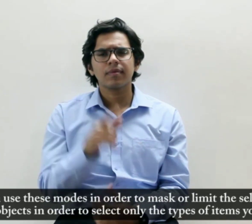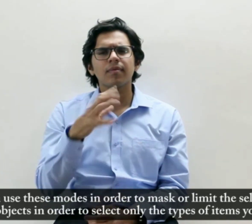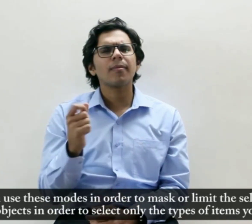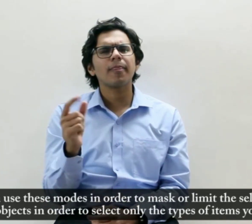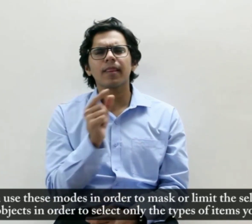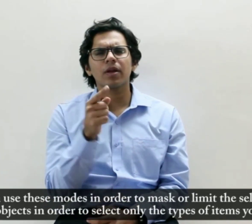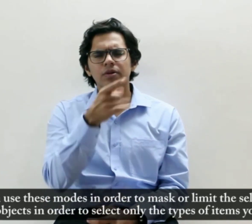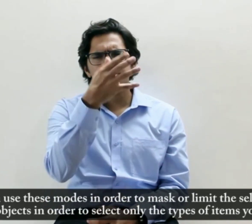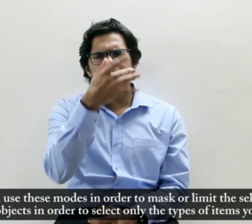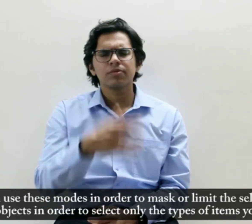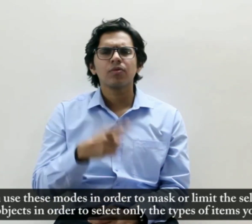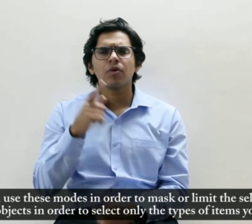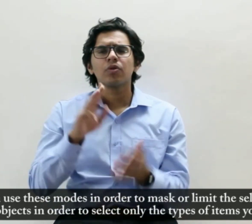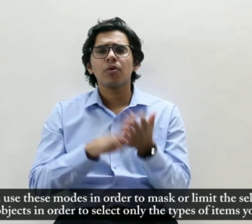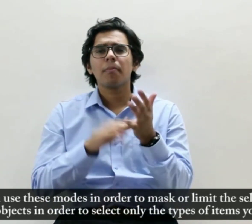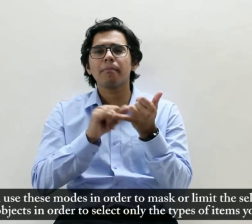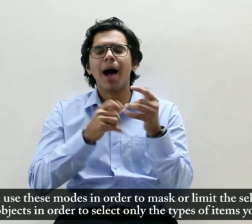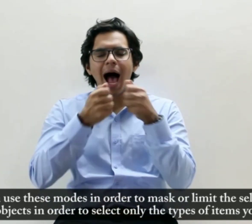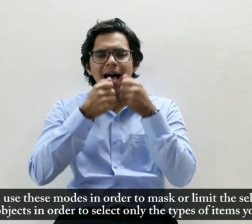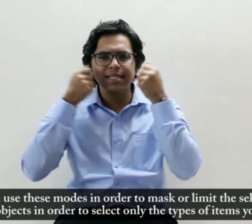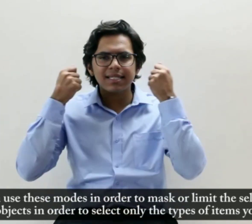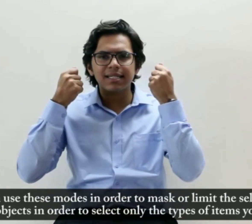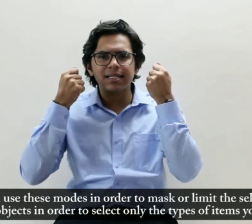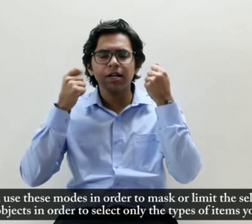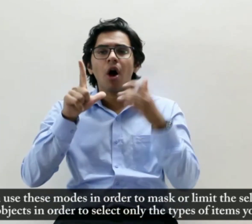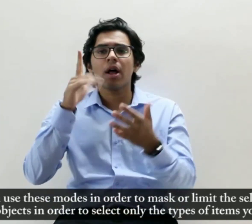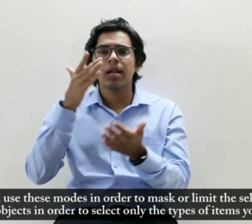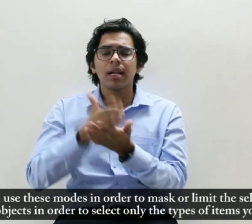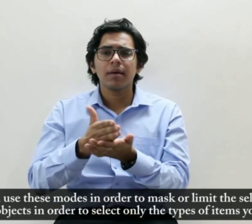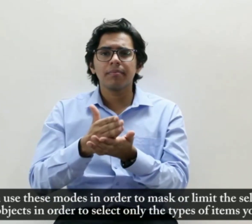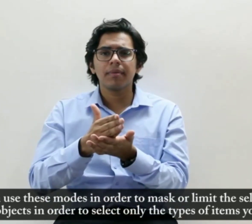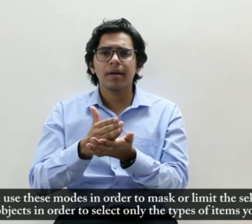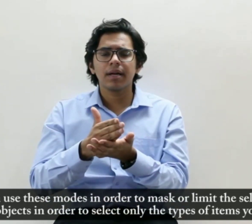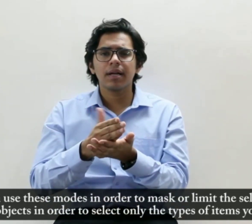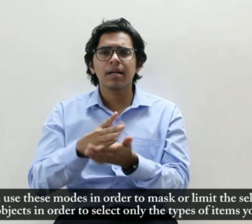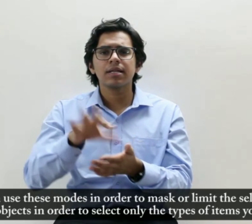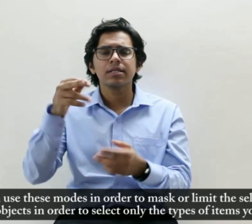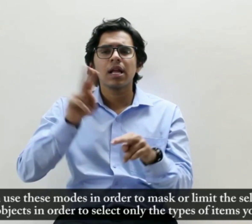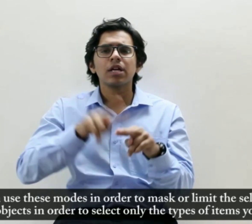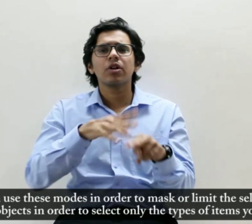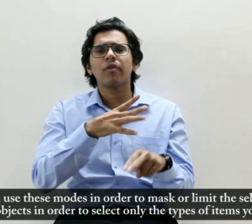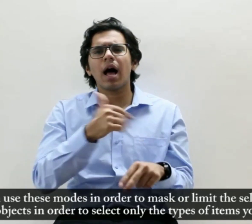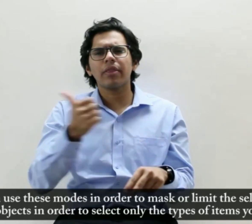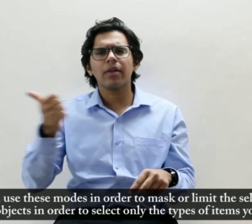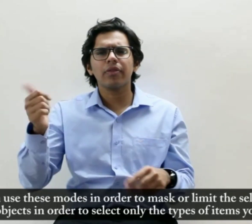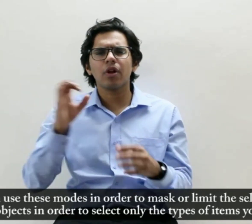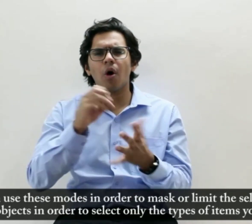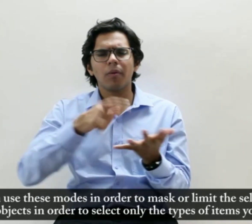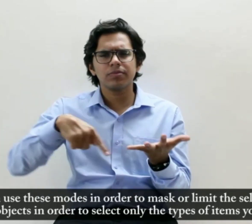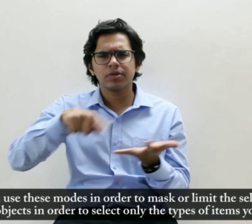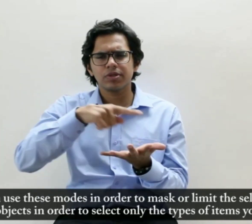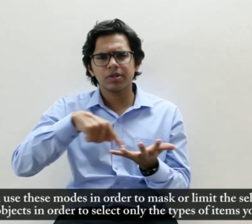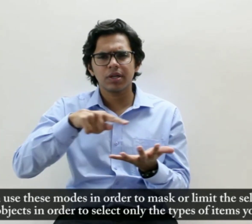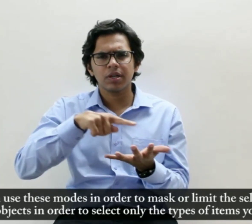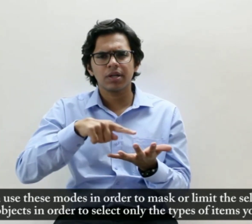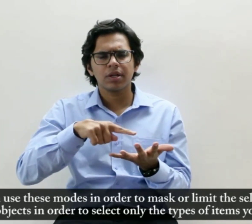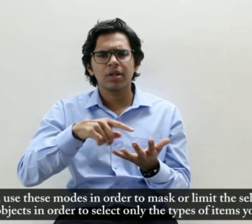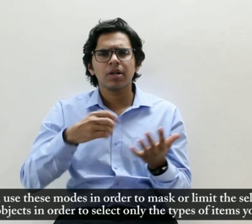You can use these modes in order to mask or limit the selection of other objects in order to